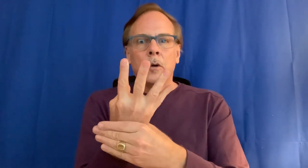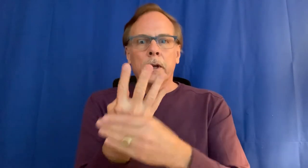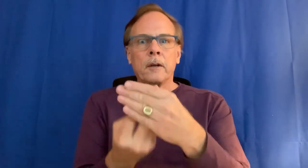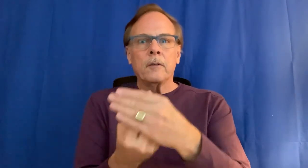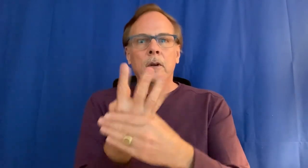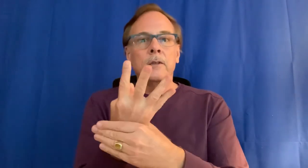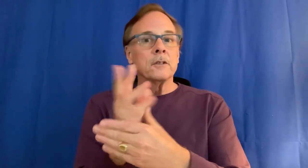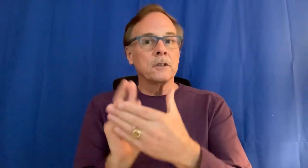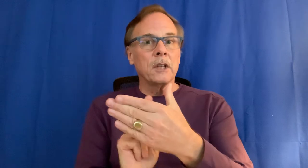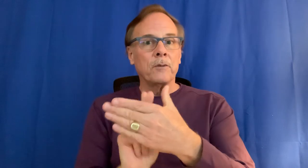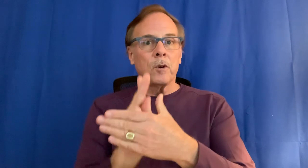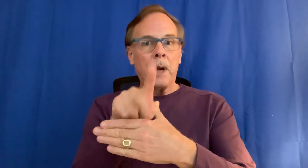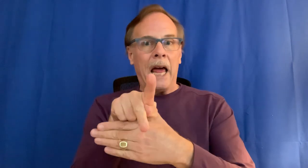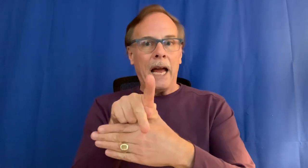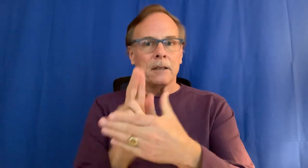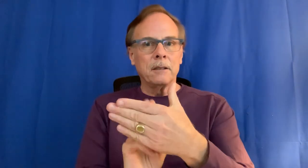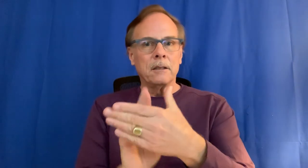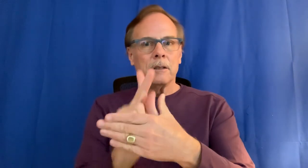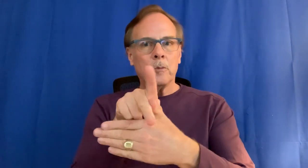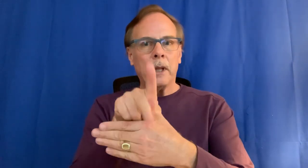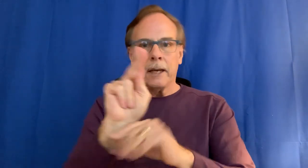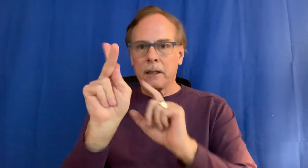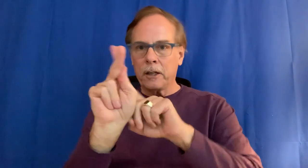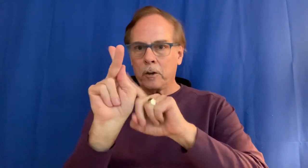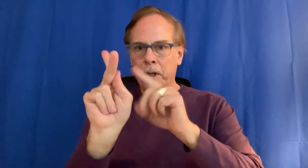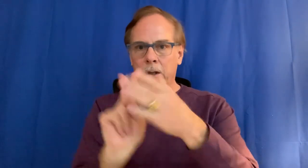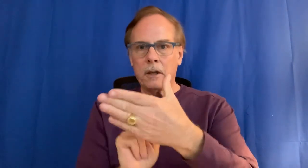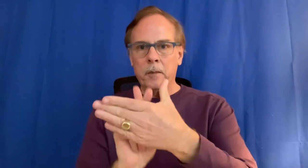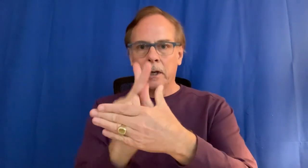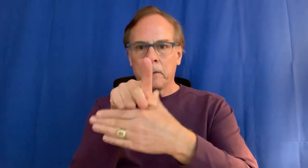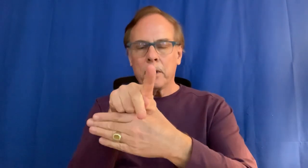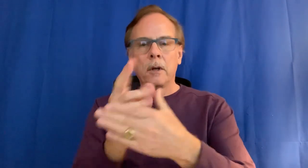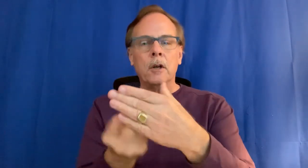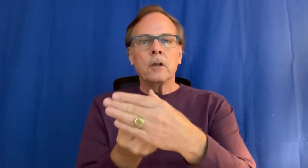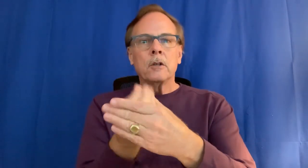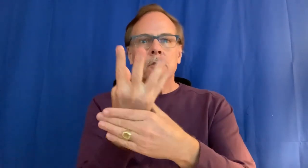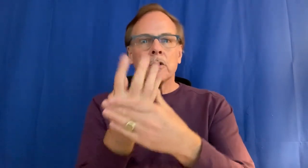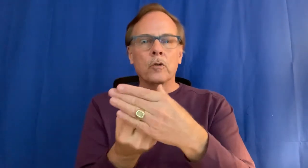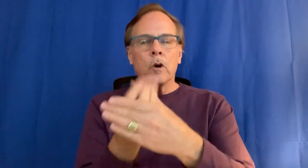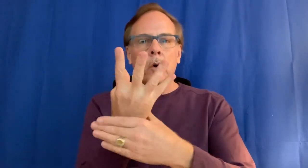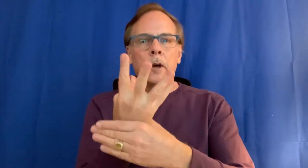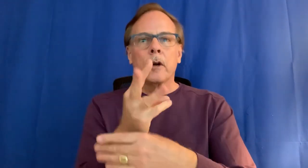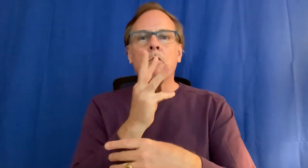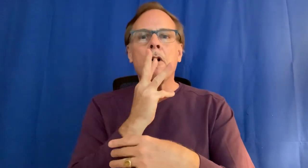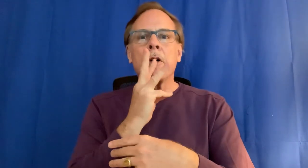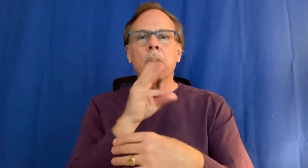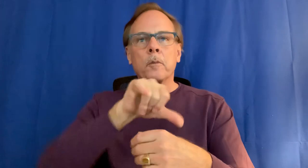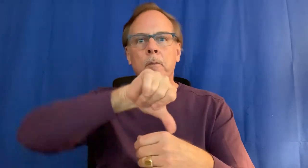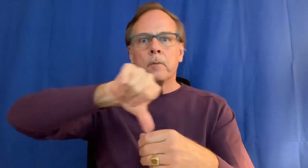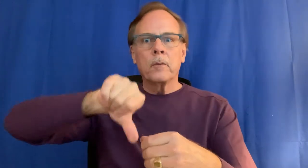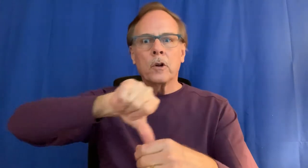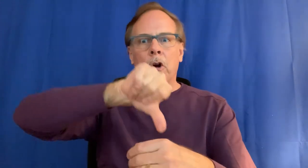growing, and this is a sign for plant, plant, the letter P coming up. So growing, water,